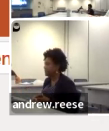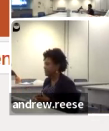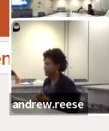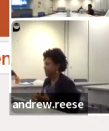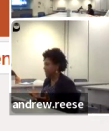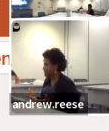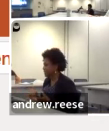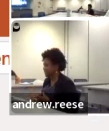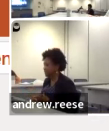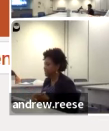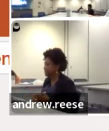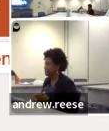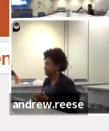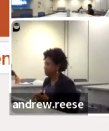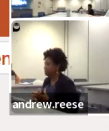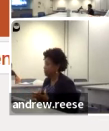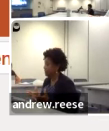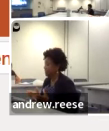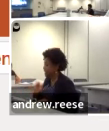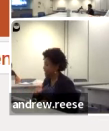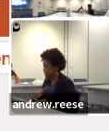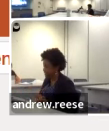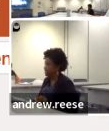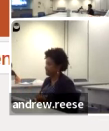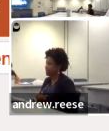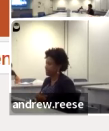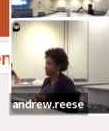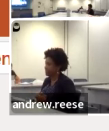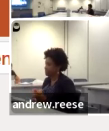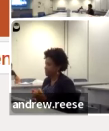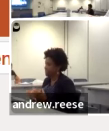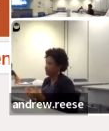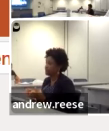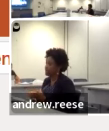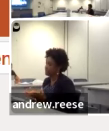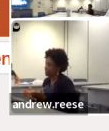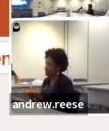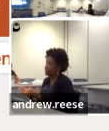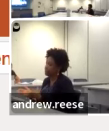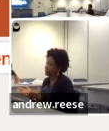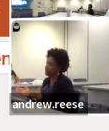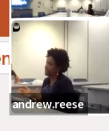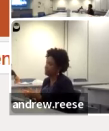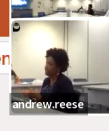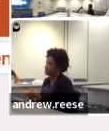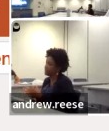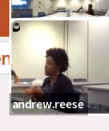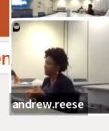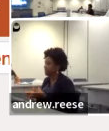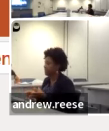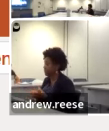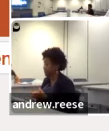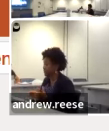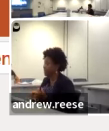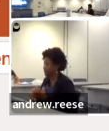IDS, or the habitation, mostly IDS, because a lot of times the people involved in the habitation